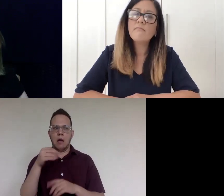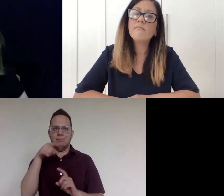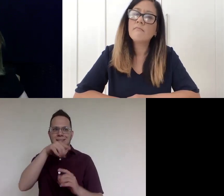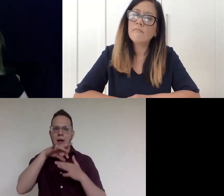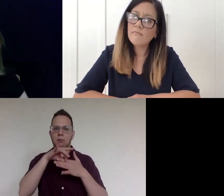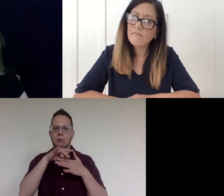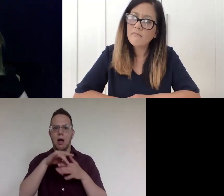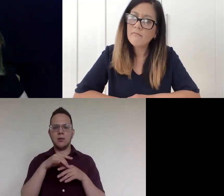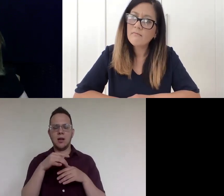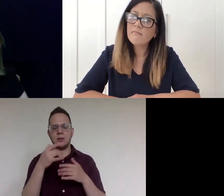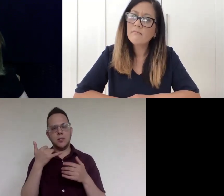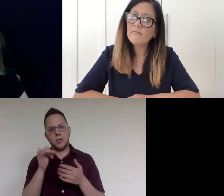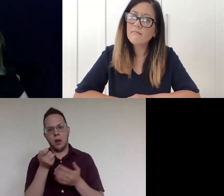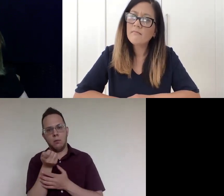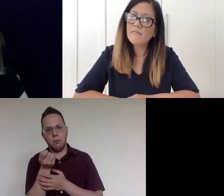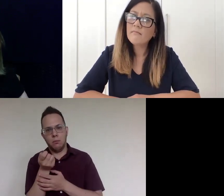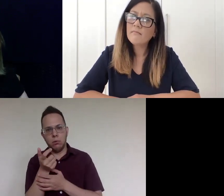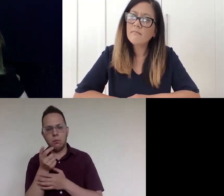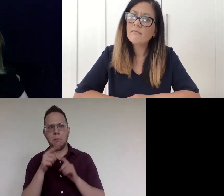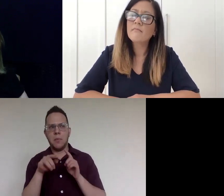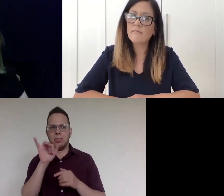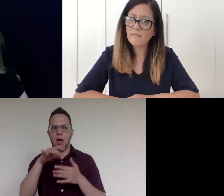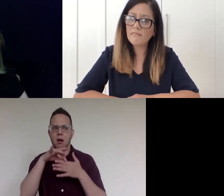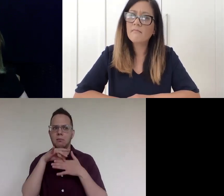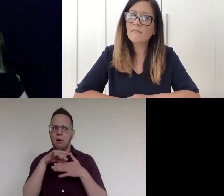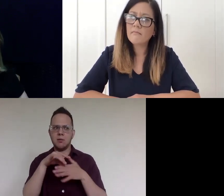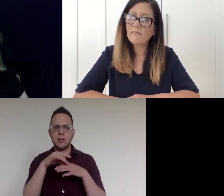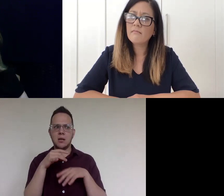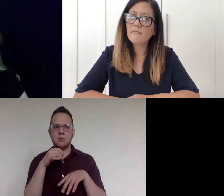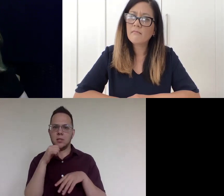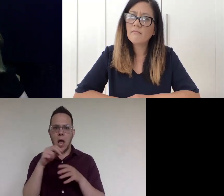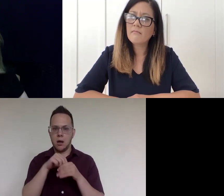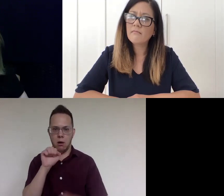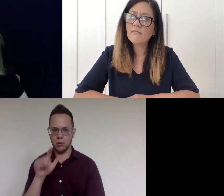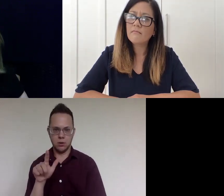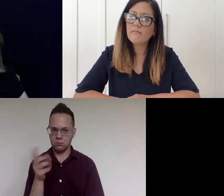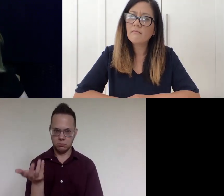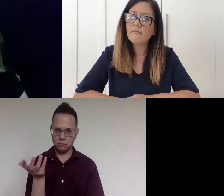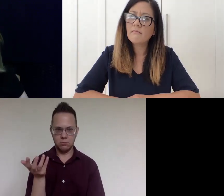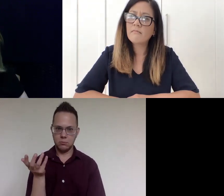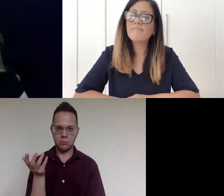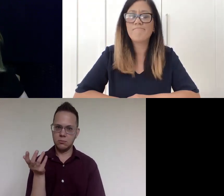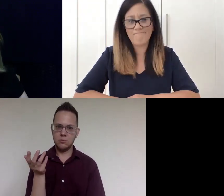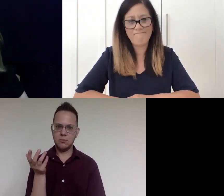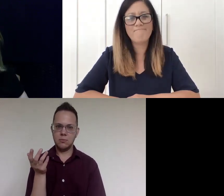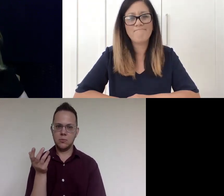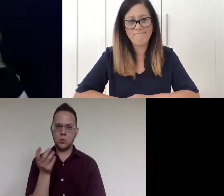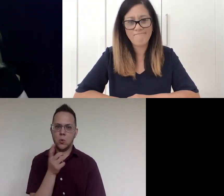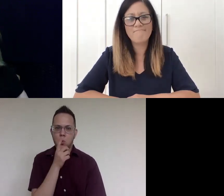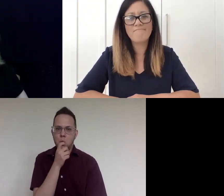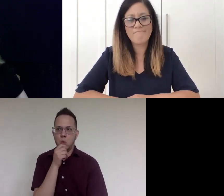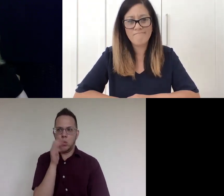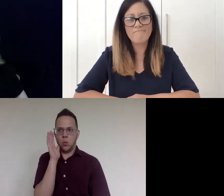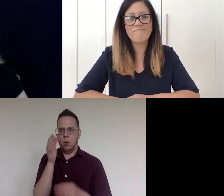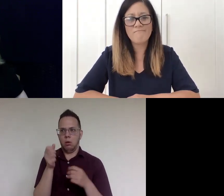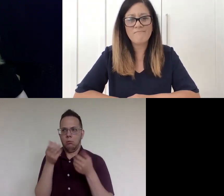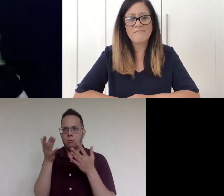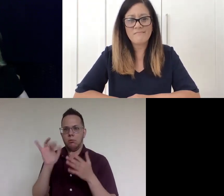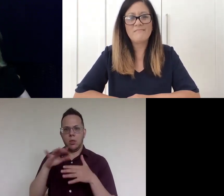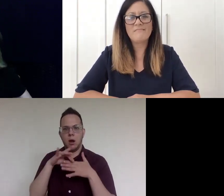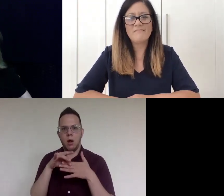There's just not a lot of coordination with the information. And there's not a lot of content in ASL,